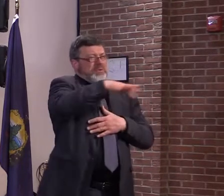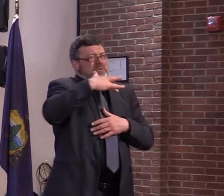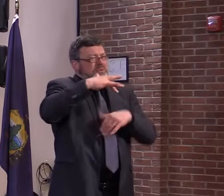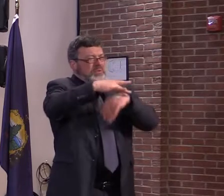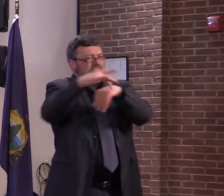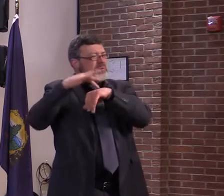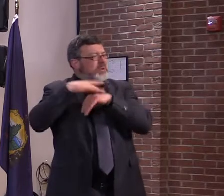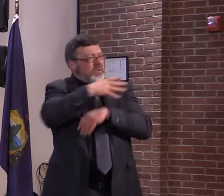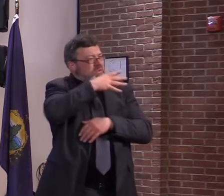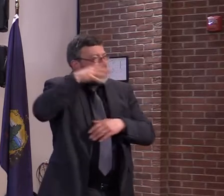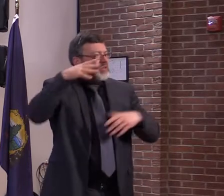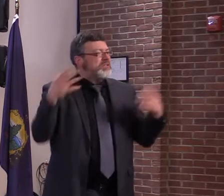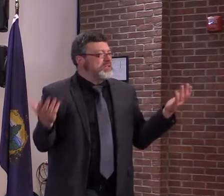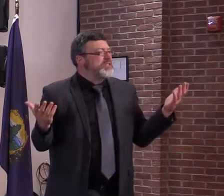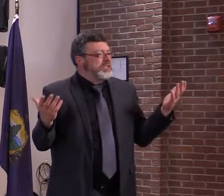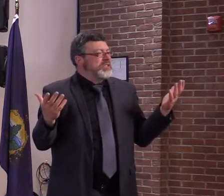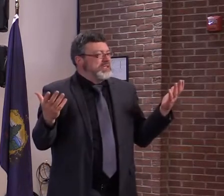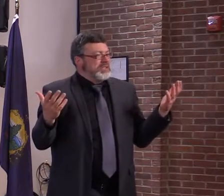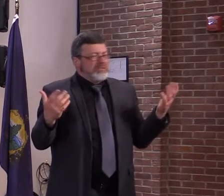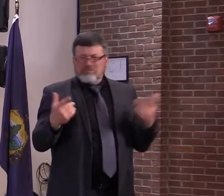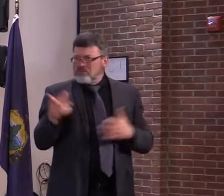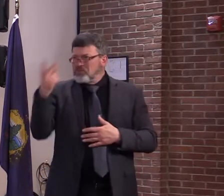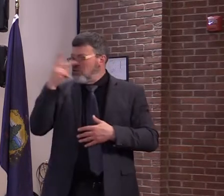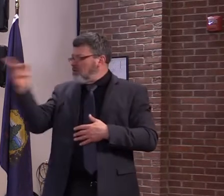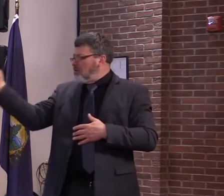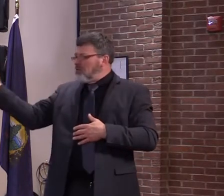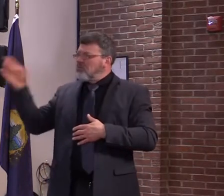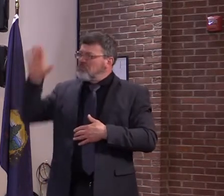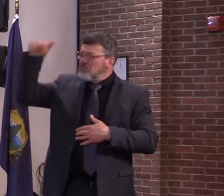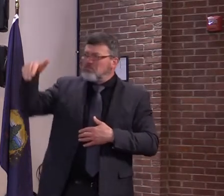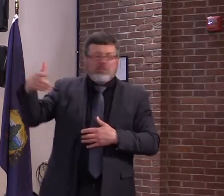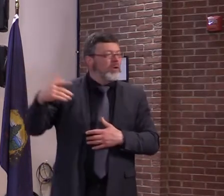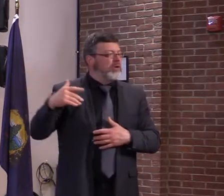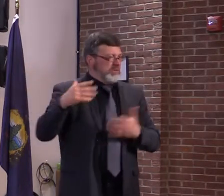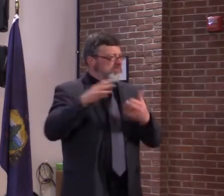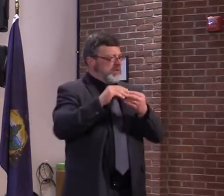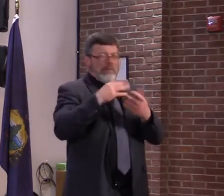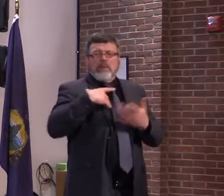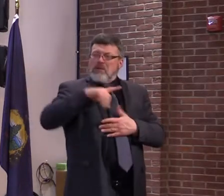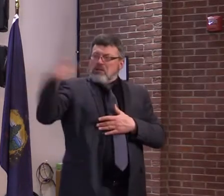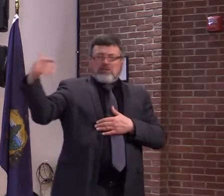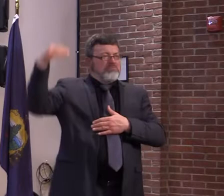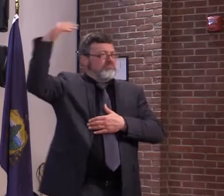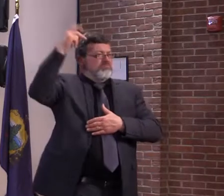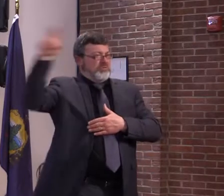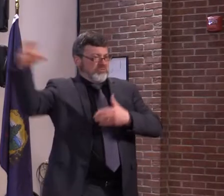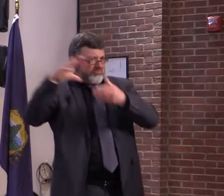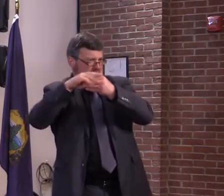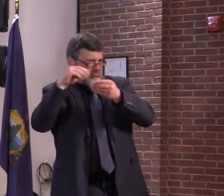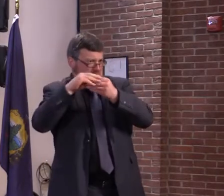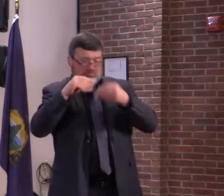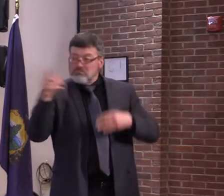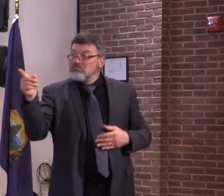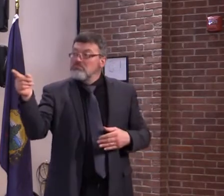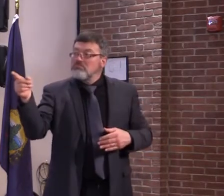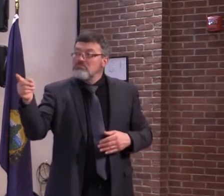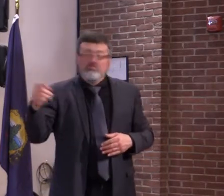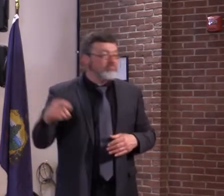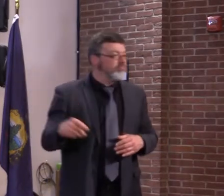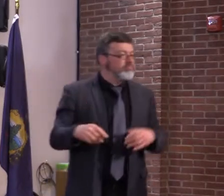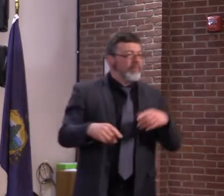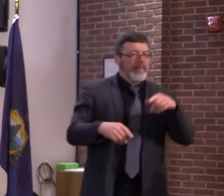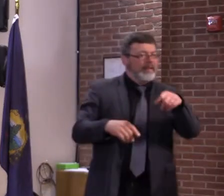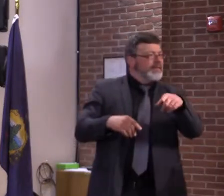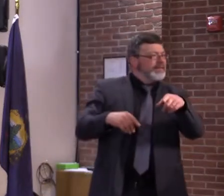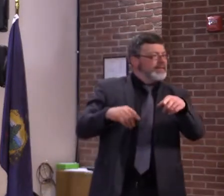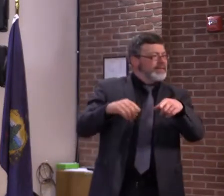and showed by the graphs, but he might have more on that situation. I ask only because the metrics